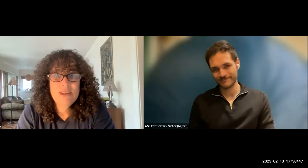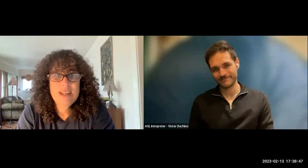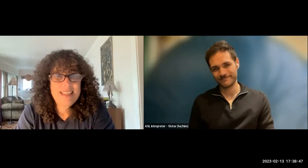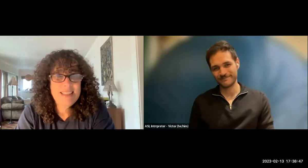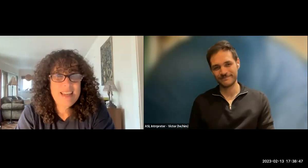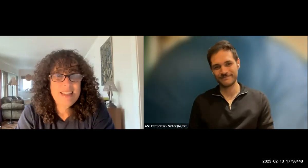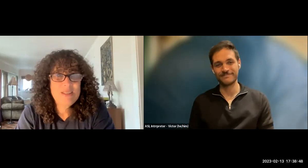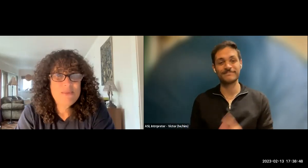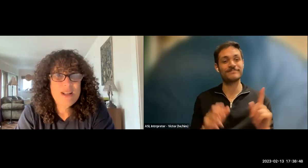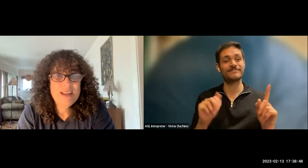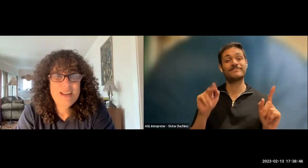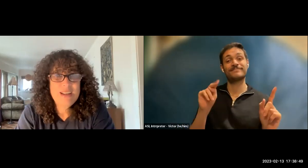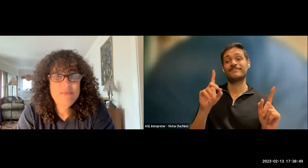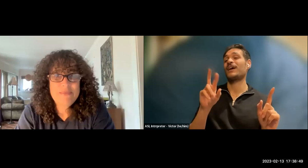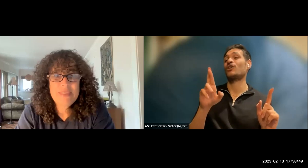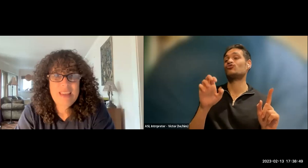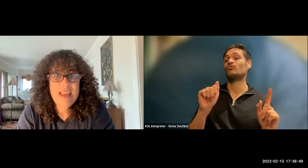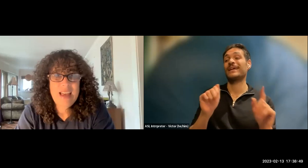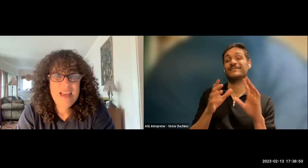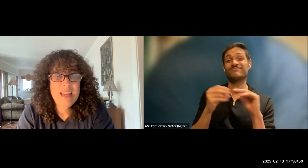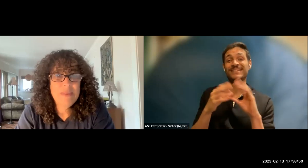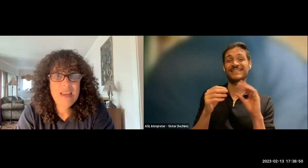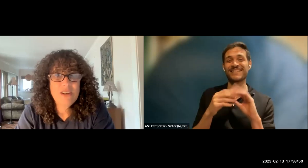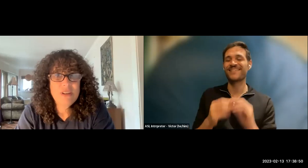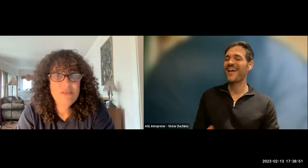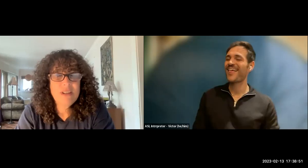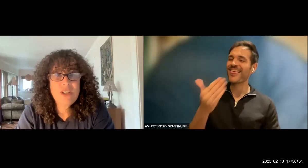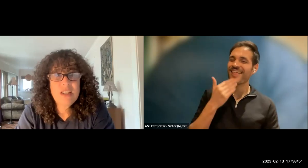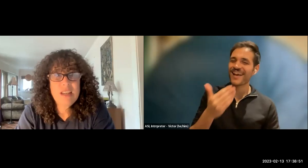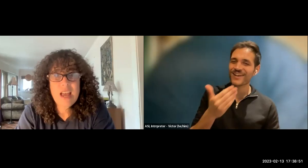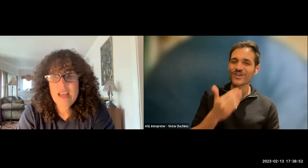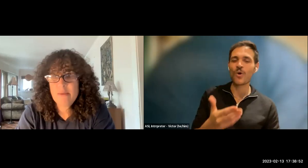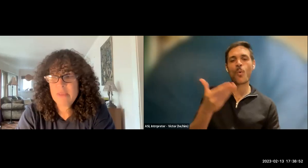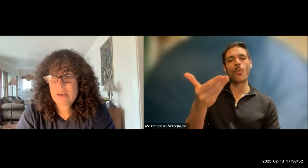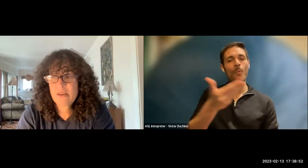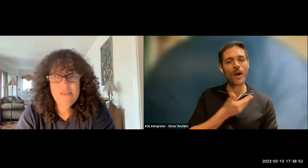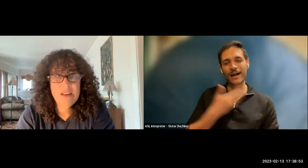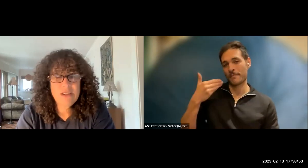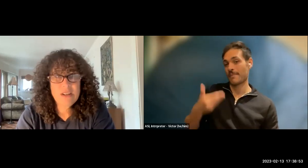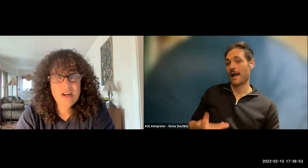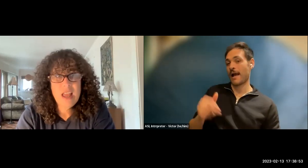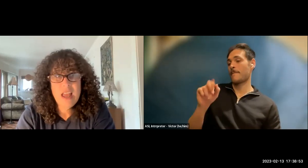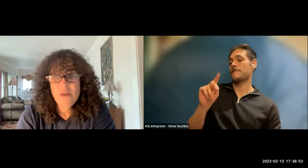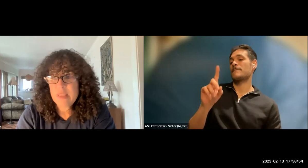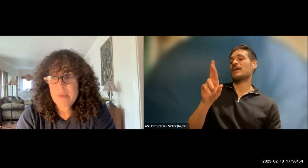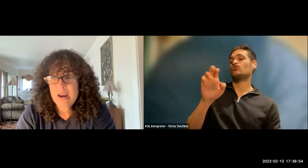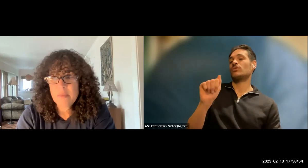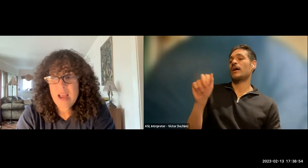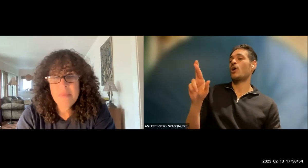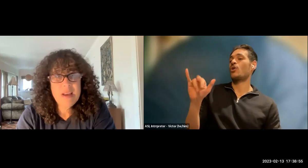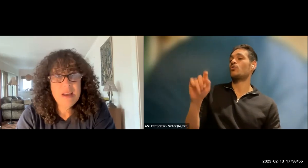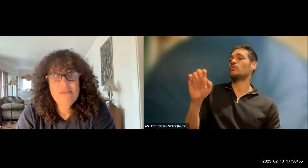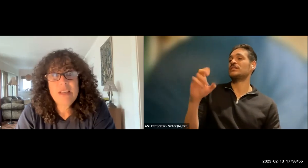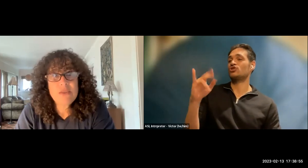Thank you. Gracias. Welcome. I'm Andrea Ritchie. I'm the co-founder with